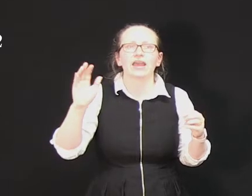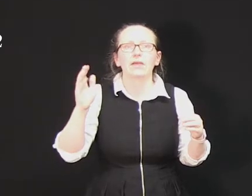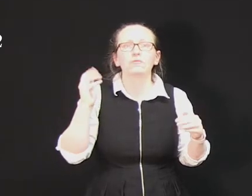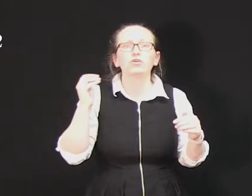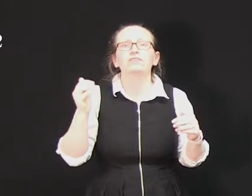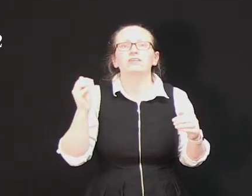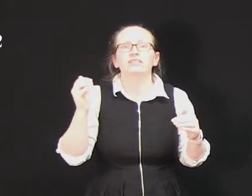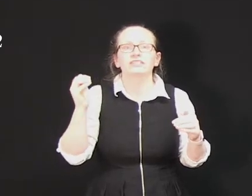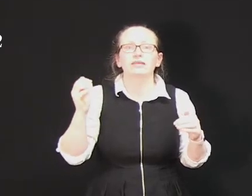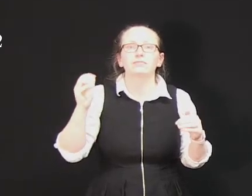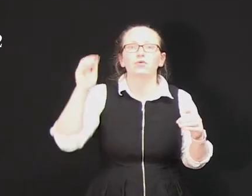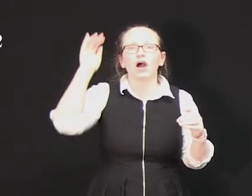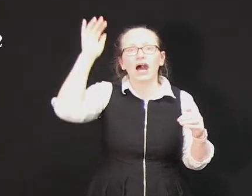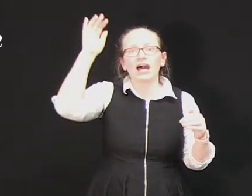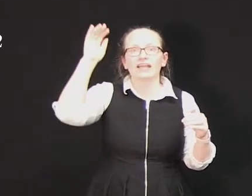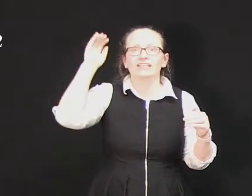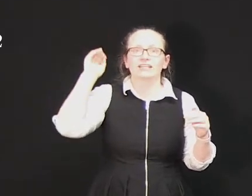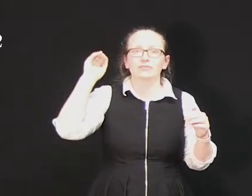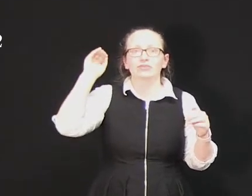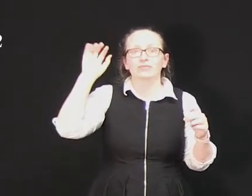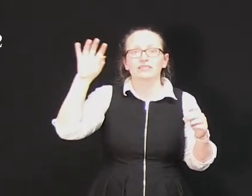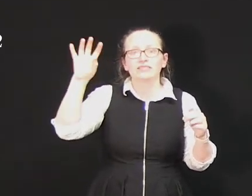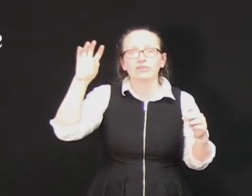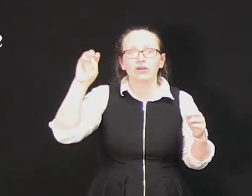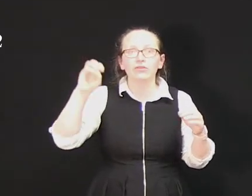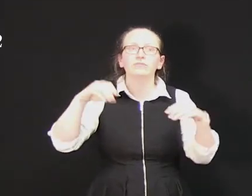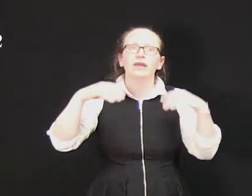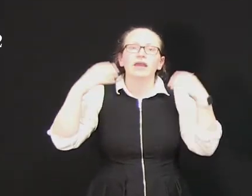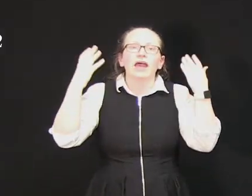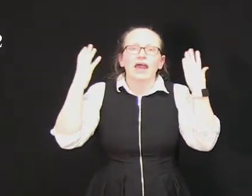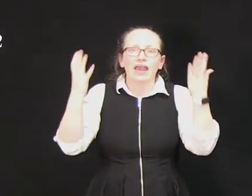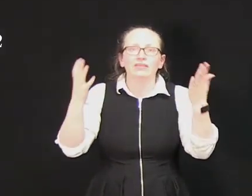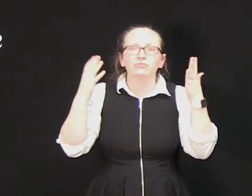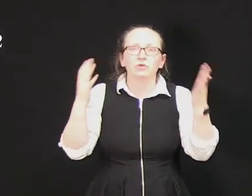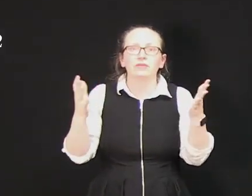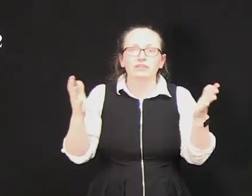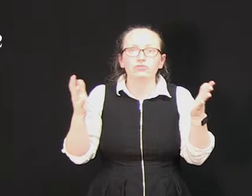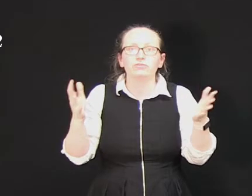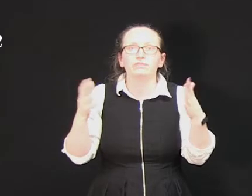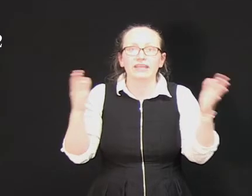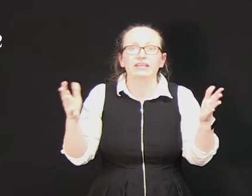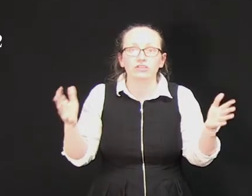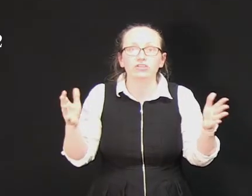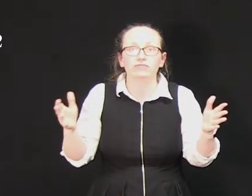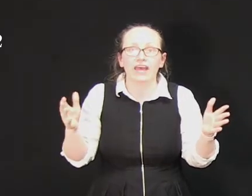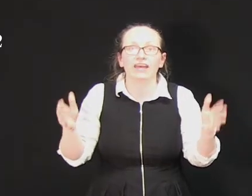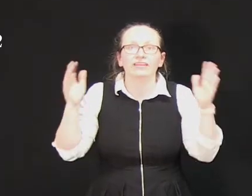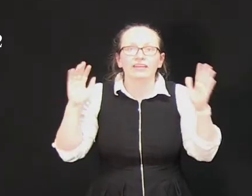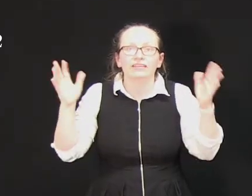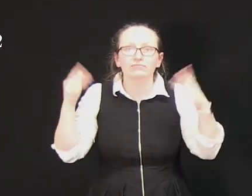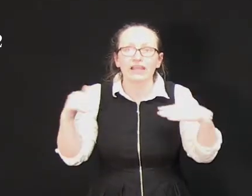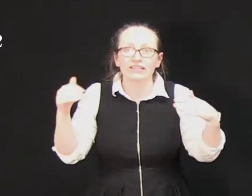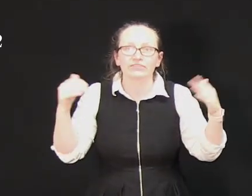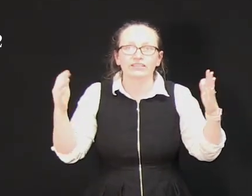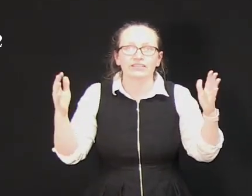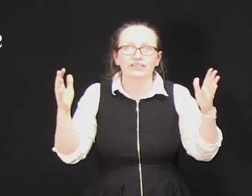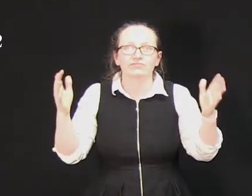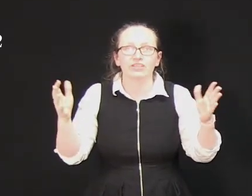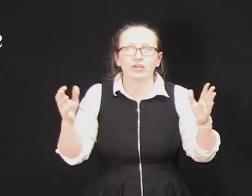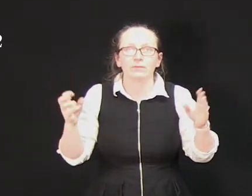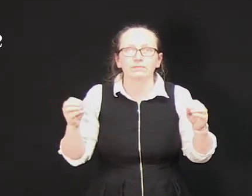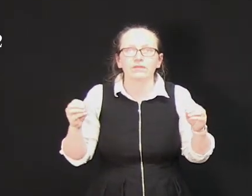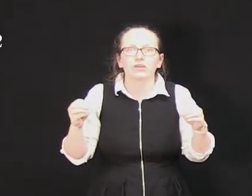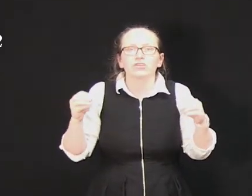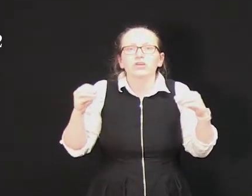detect. And we'll give it the symbol I subscript 0, and we'll be making use of that later in